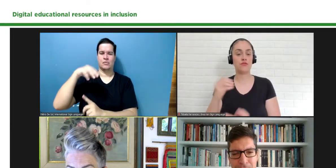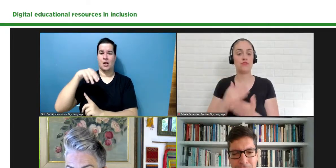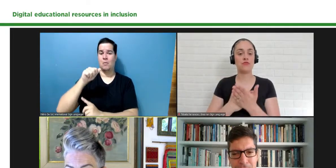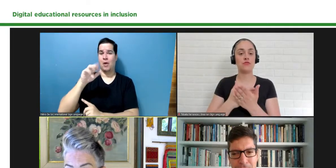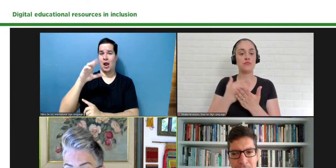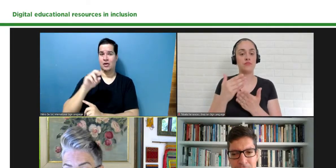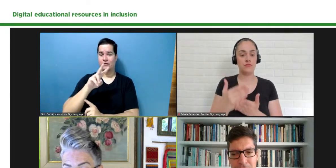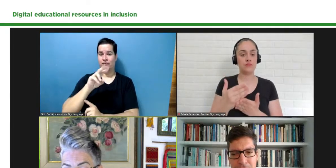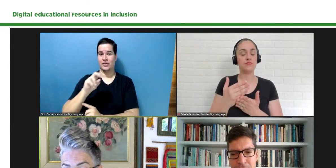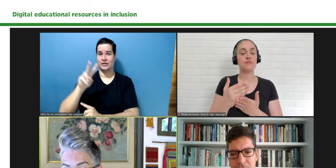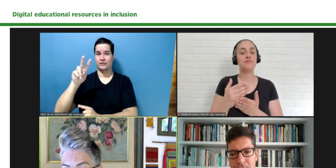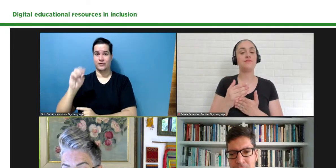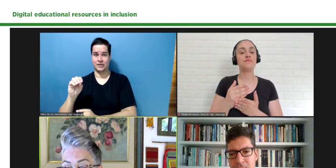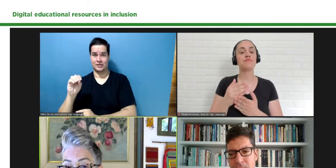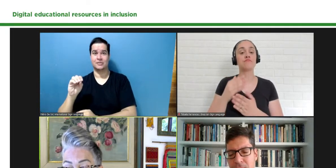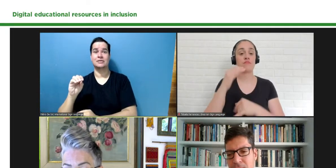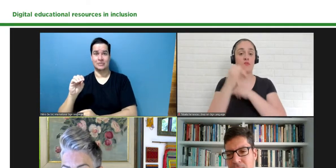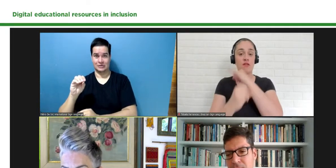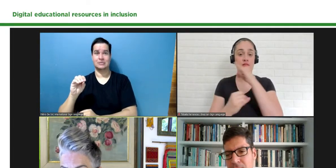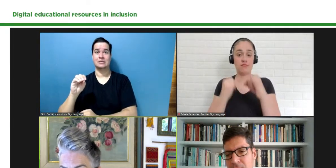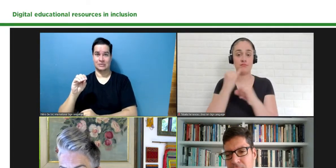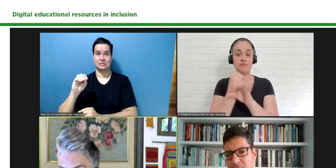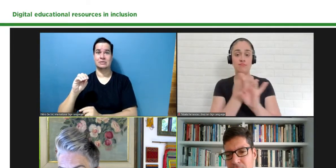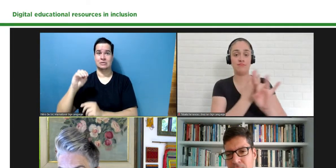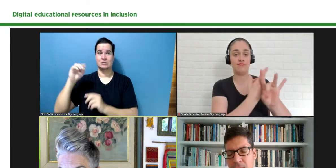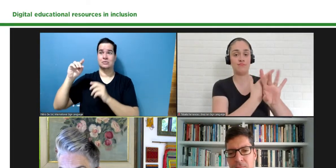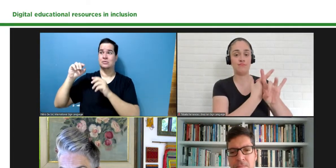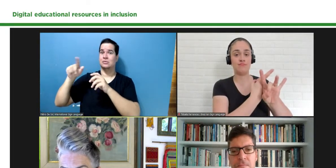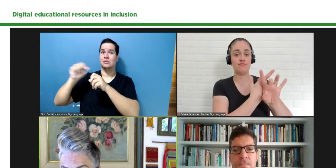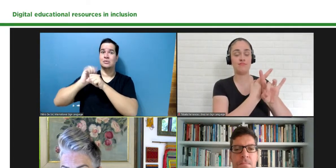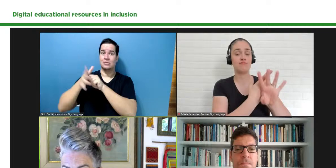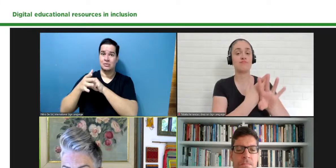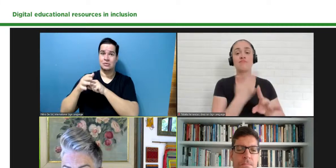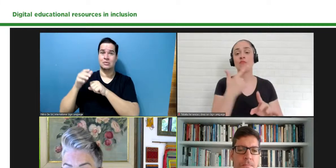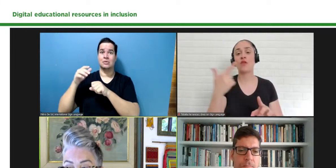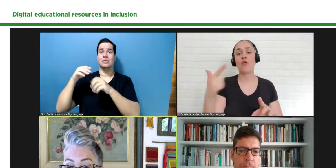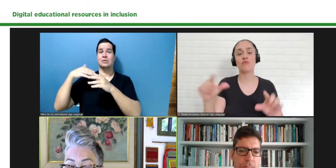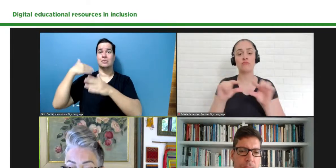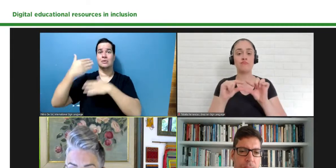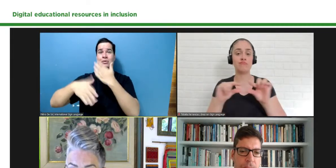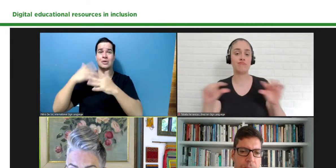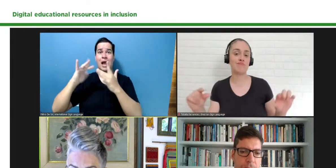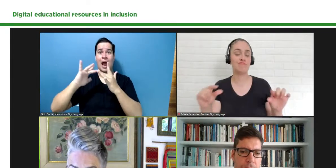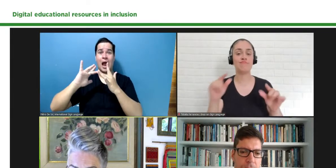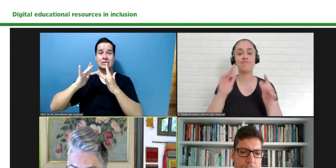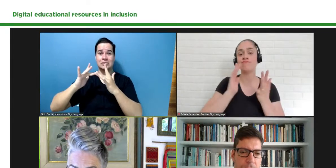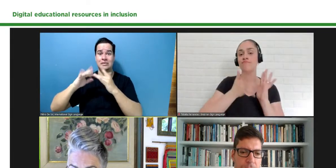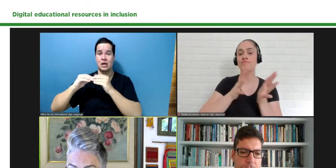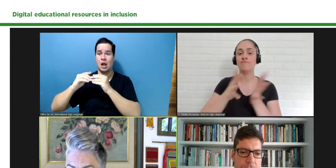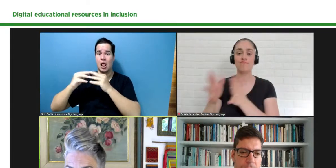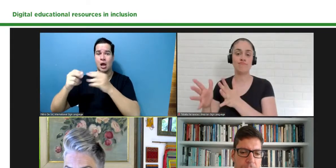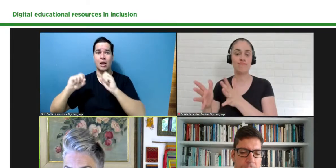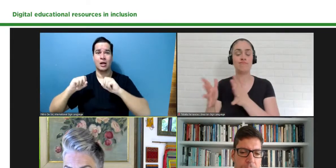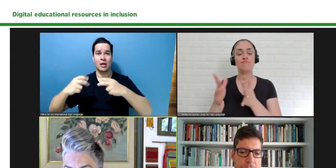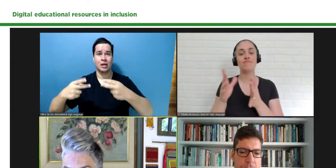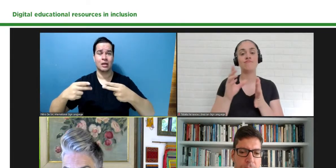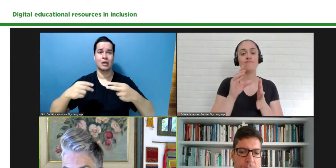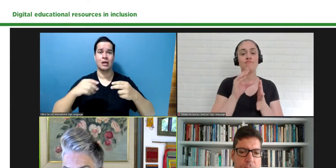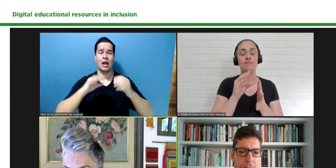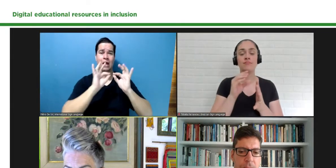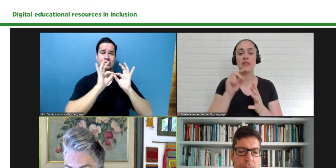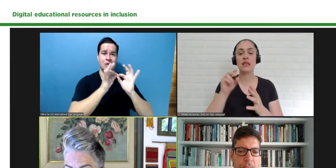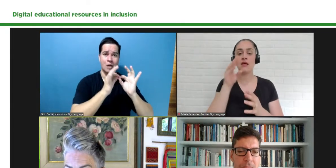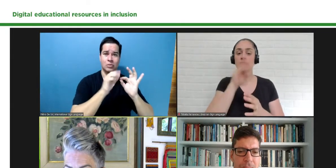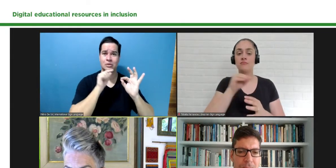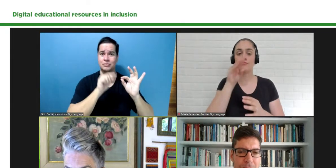to online world without sign language, subtitles, audio description, and easy language, the population of